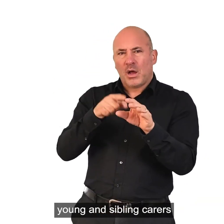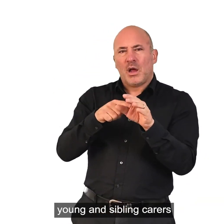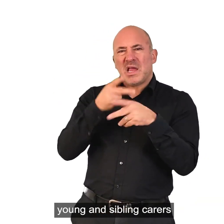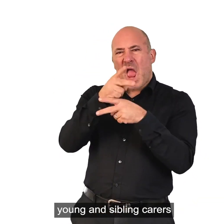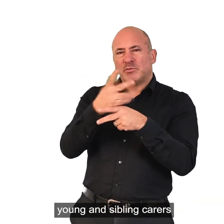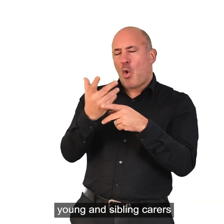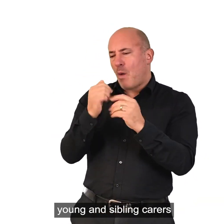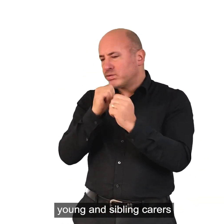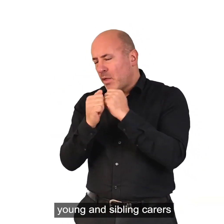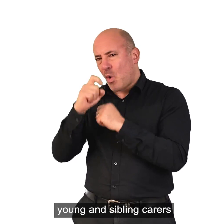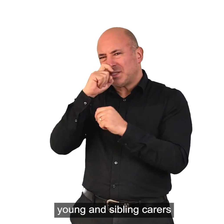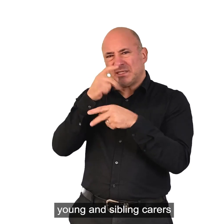carers,